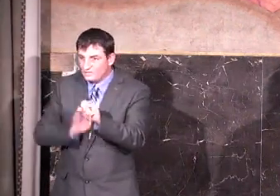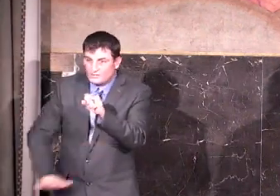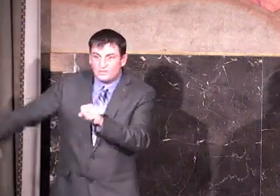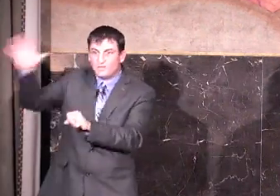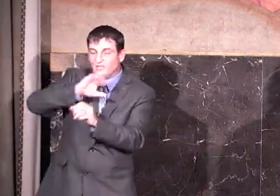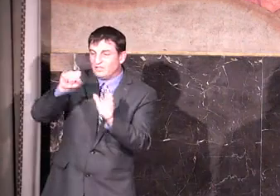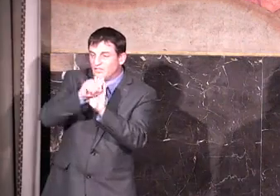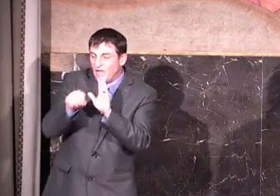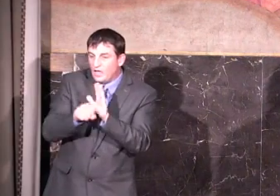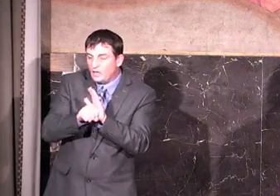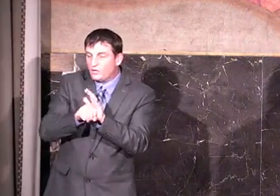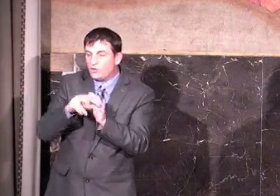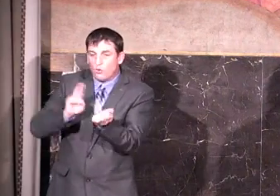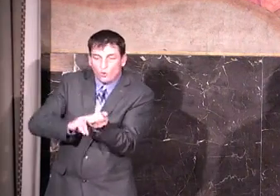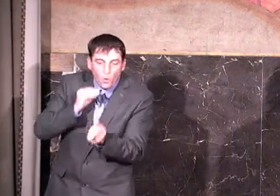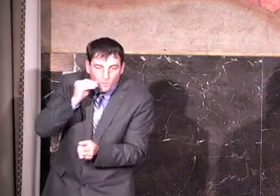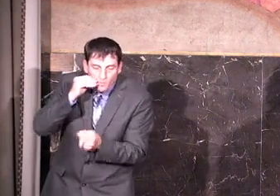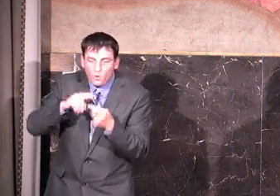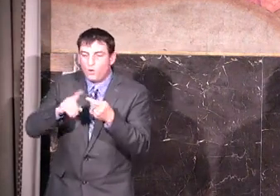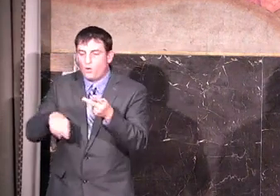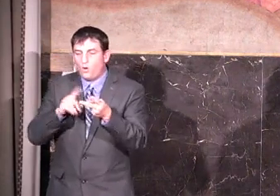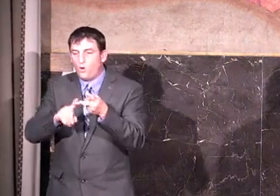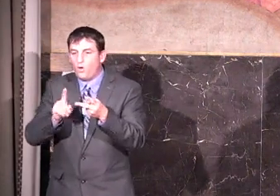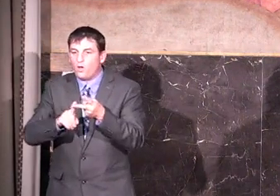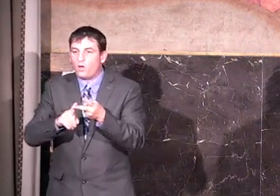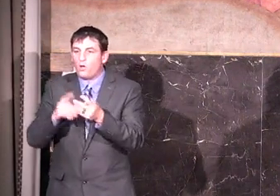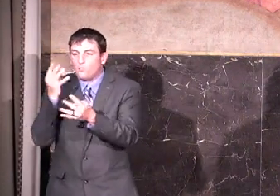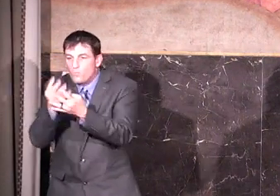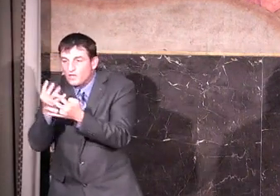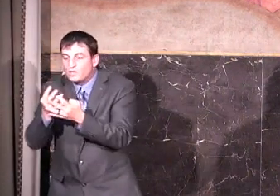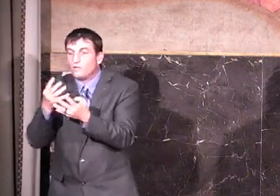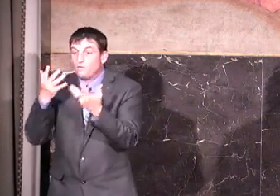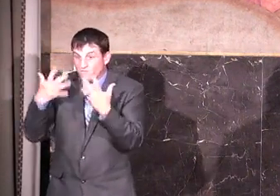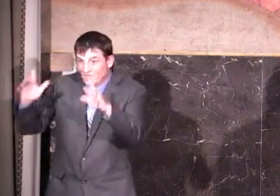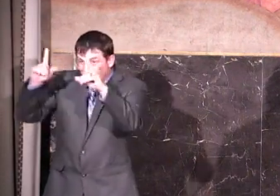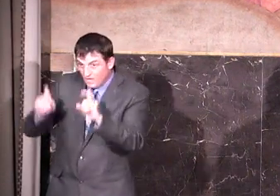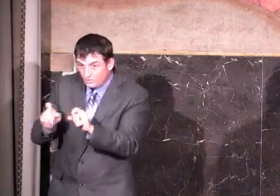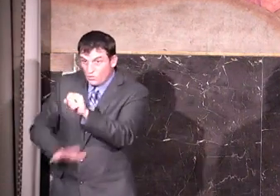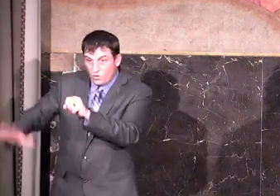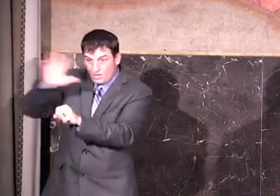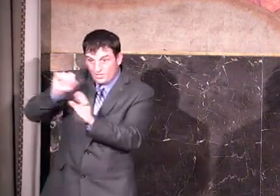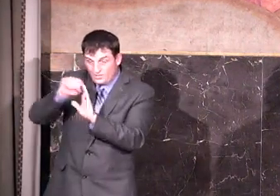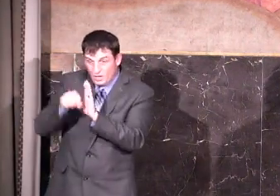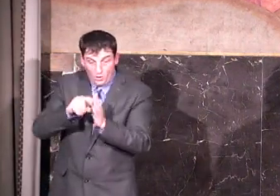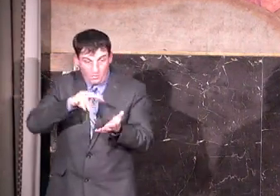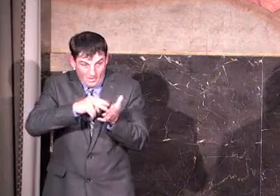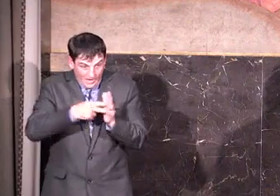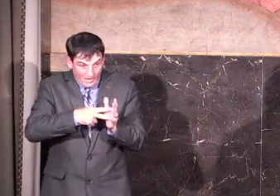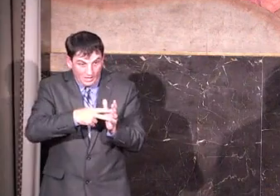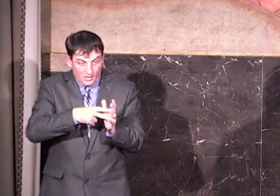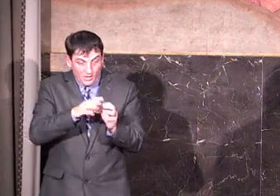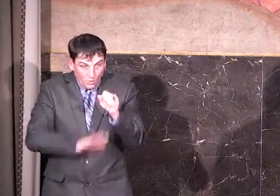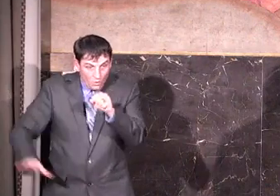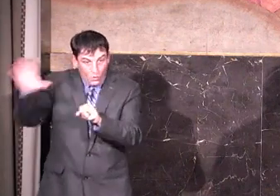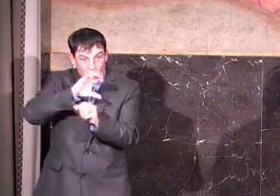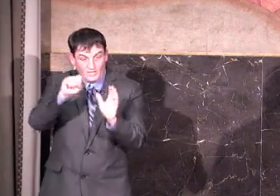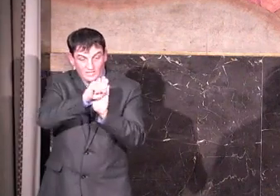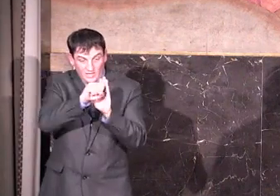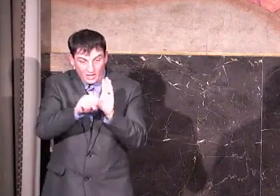homes, or yes, we've tested statewide in prison settings, jails, are you talking about testing statewide staff